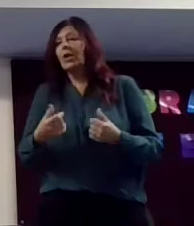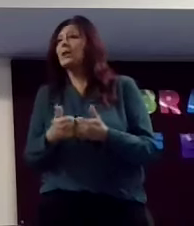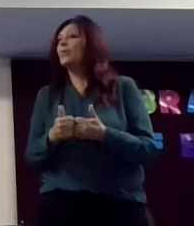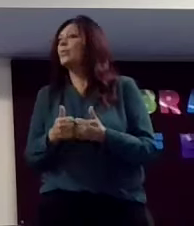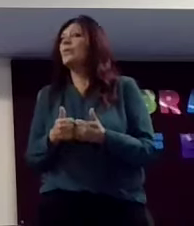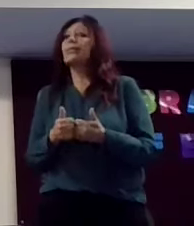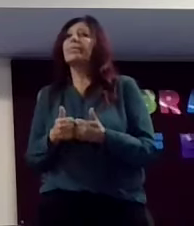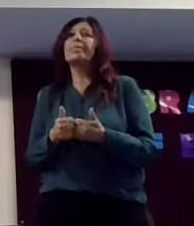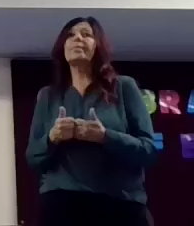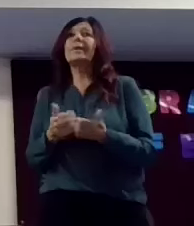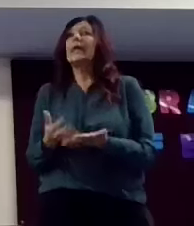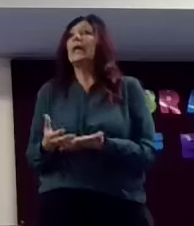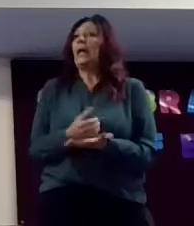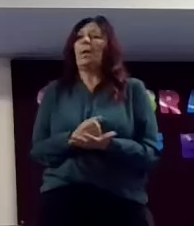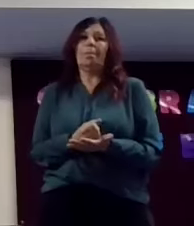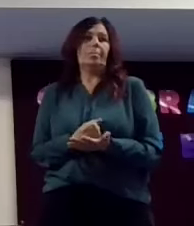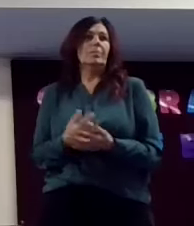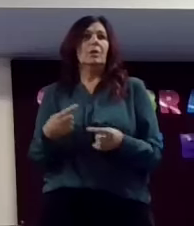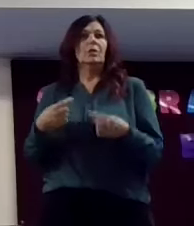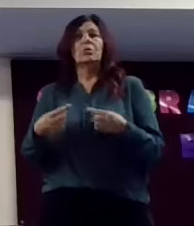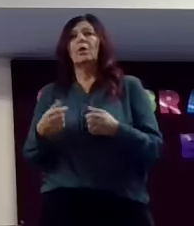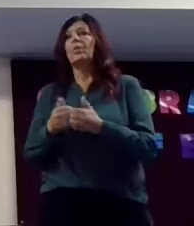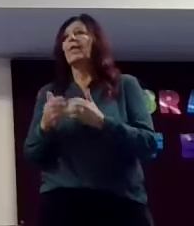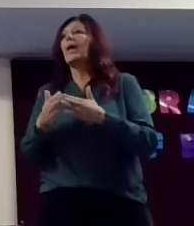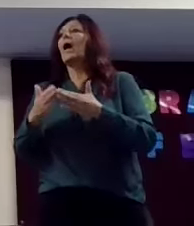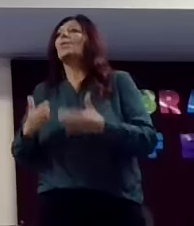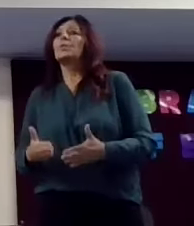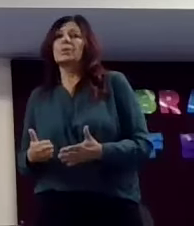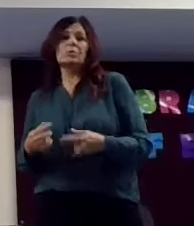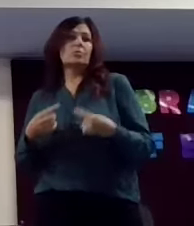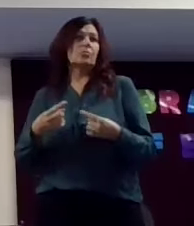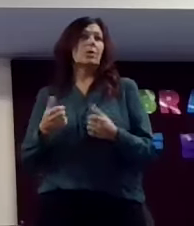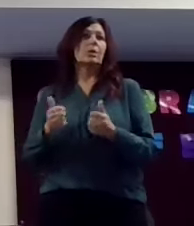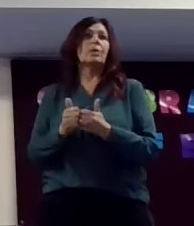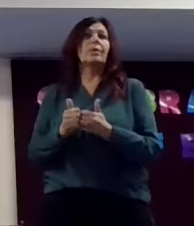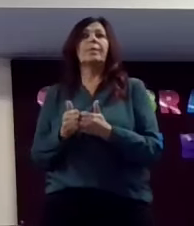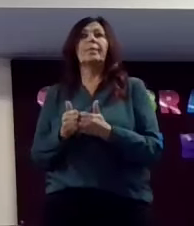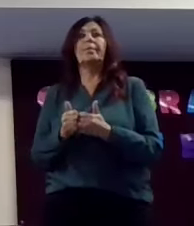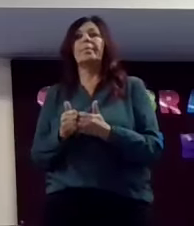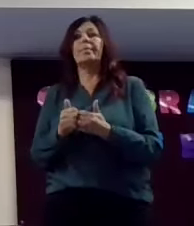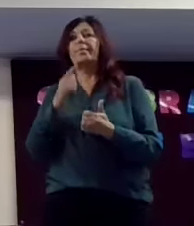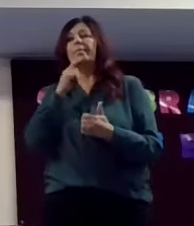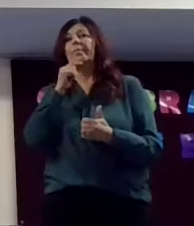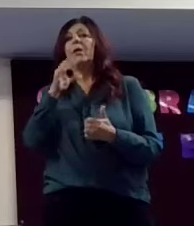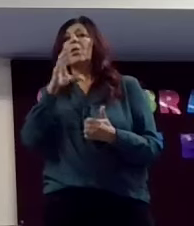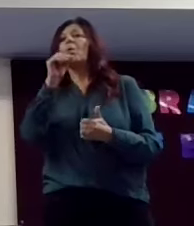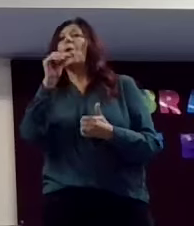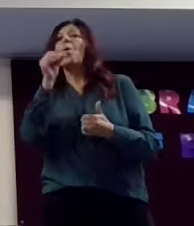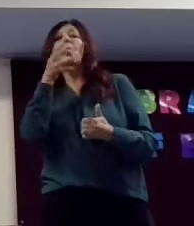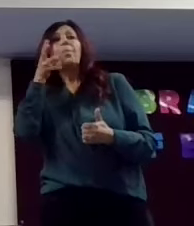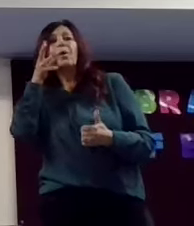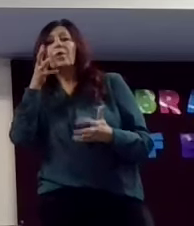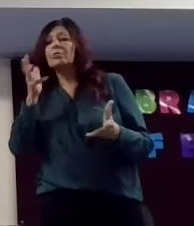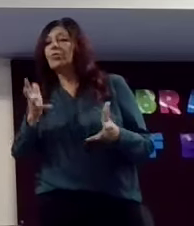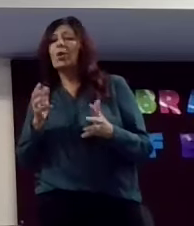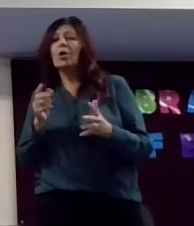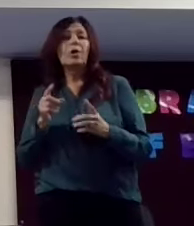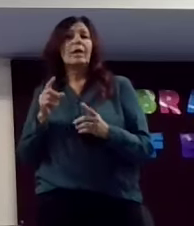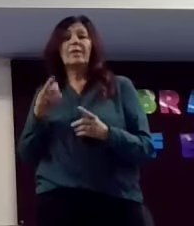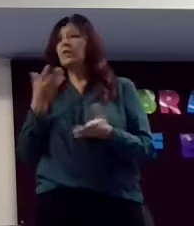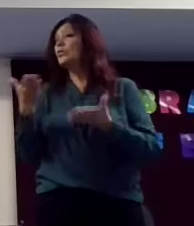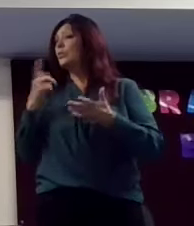with income issues. It's struggling with housing issues. It's struggling with being able to co-parent and talk. And there's services